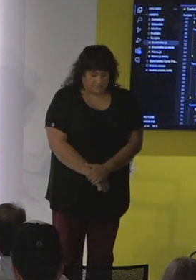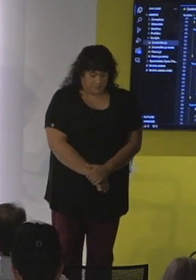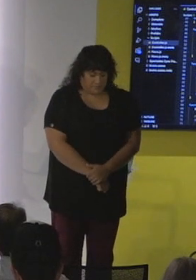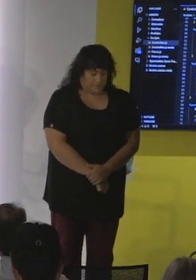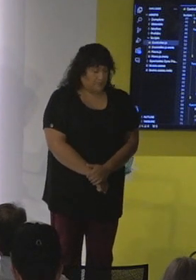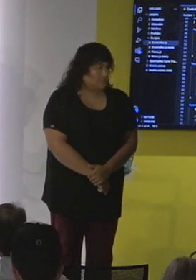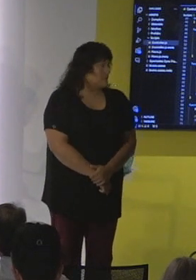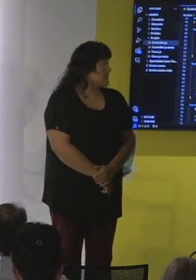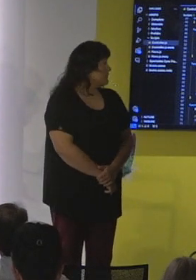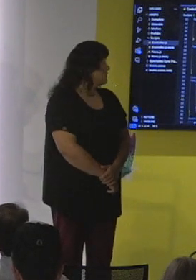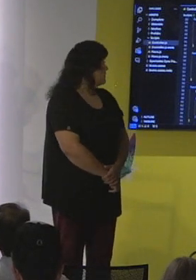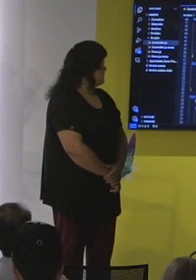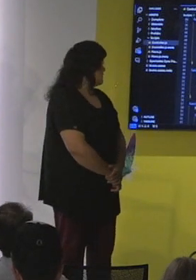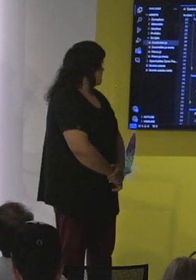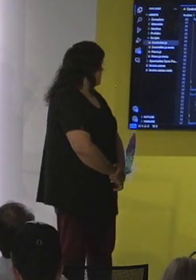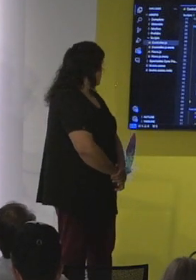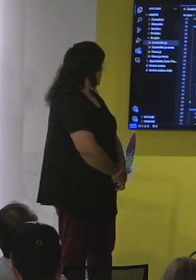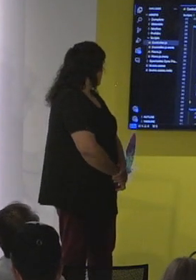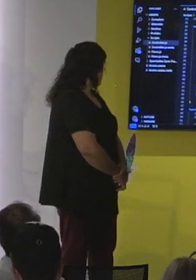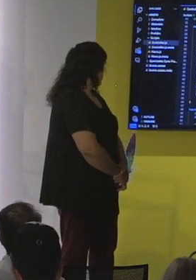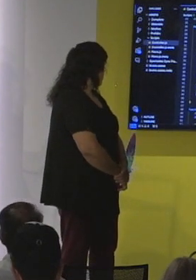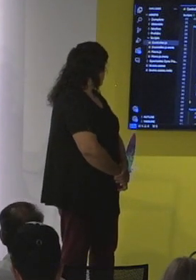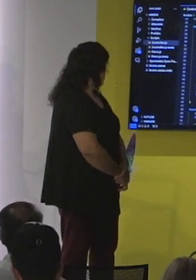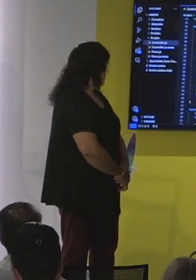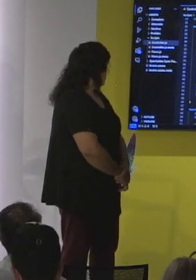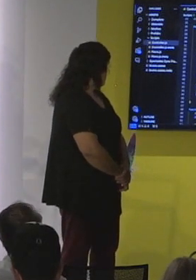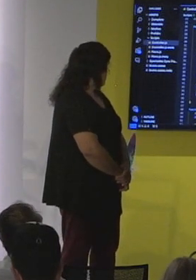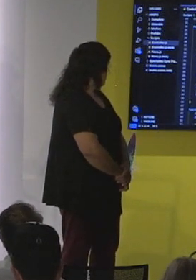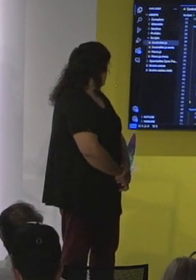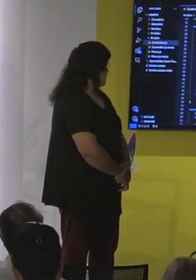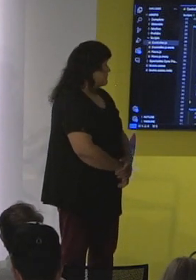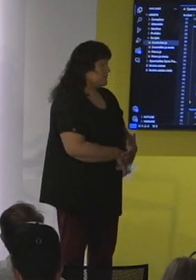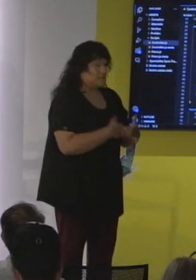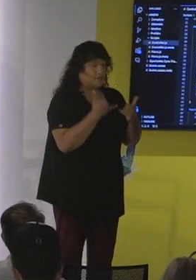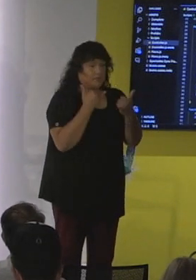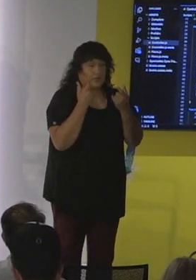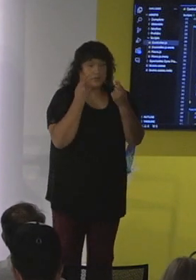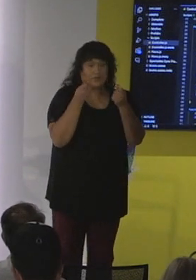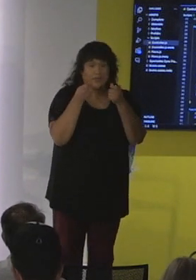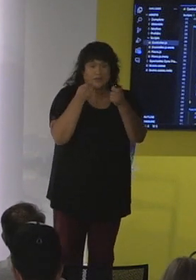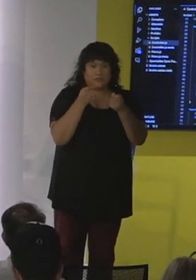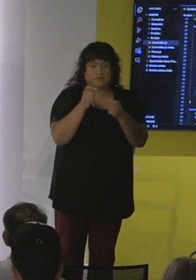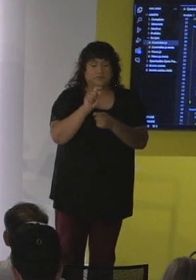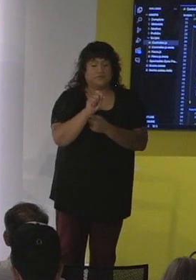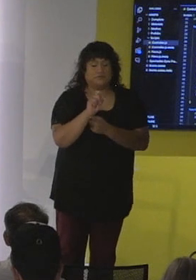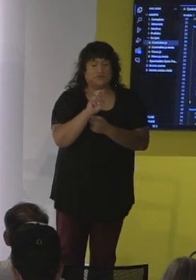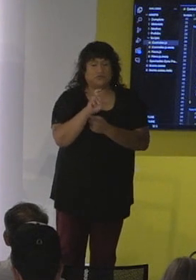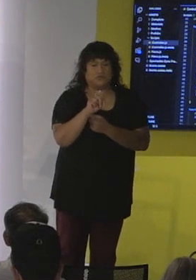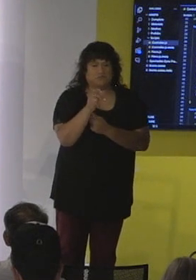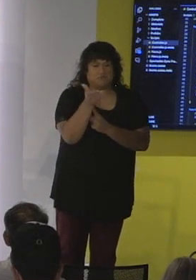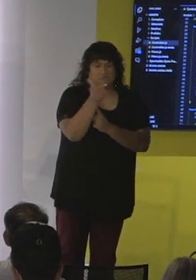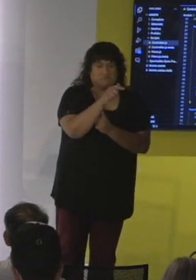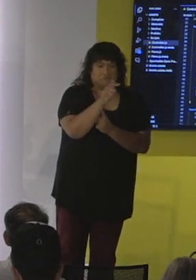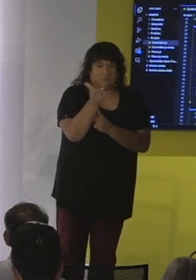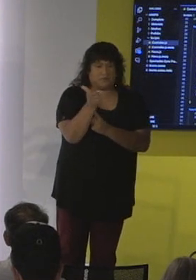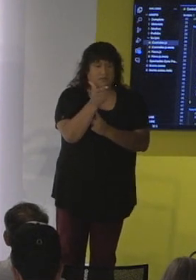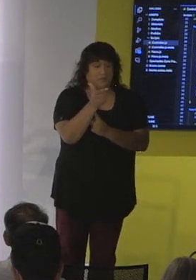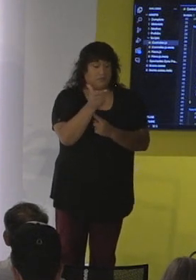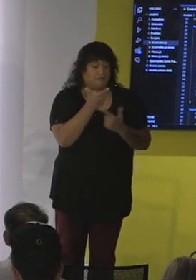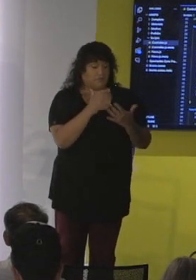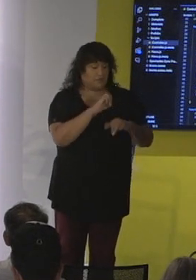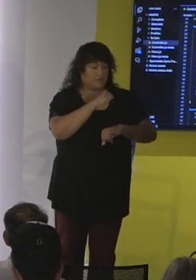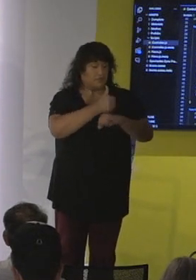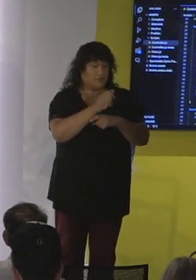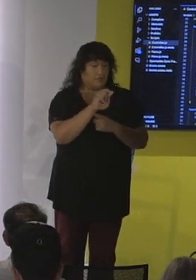Now what we're going to do is handle turns. So we've spawned a prefab. But now we want the game to keep going.